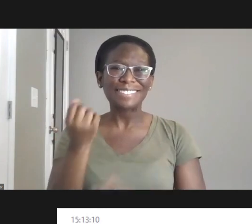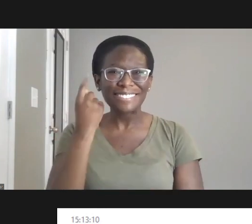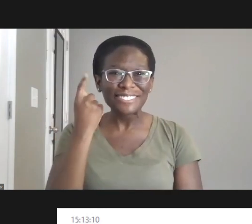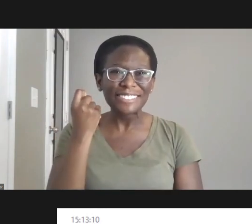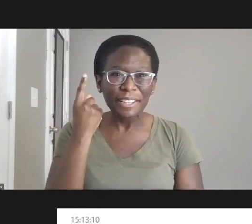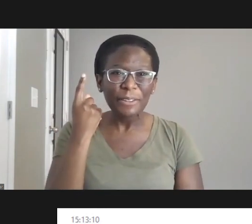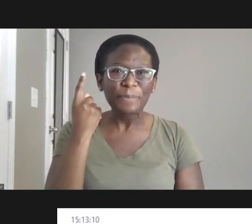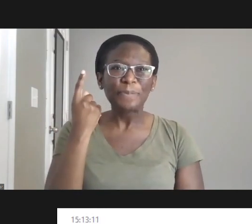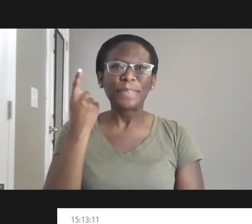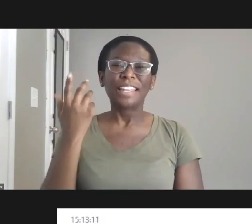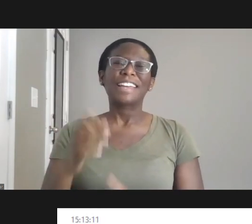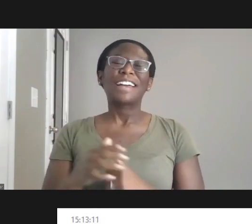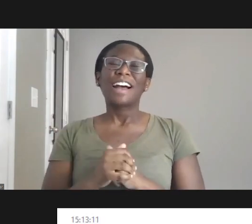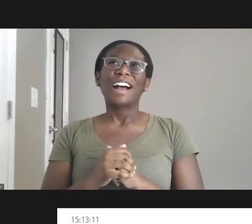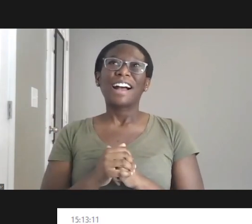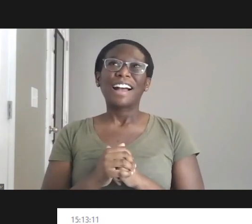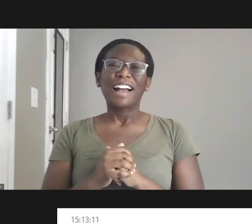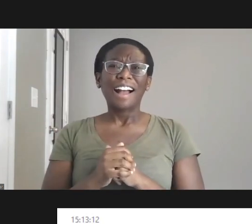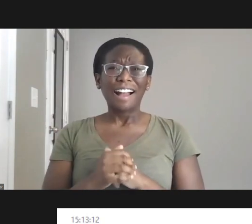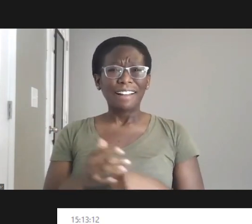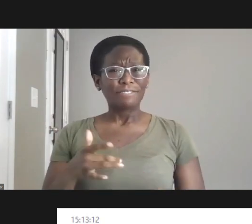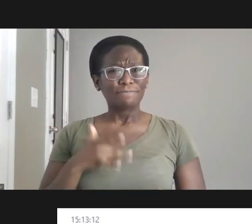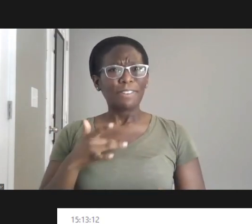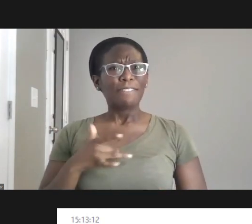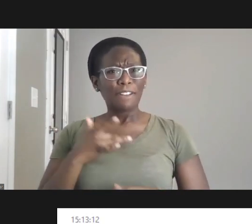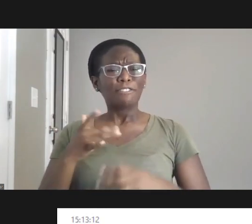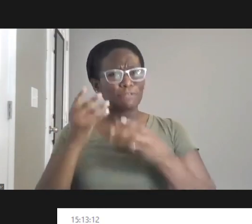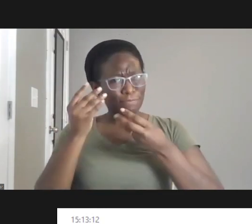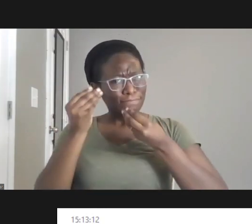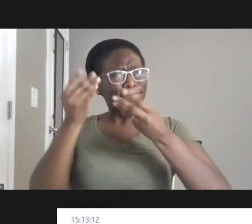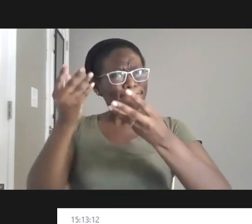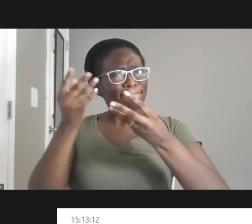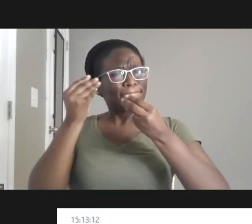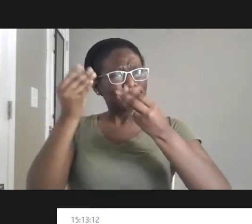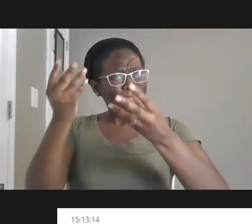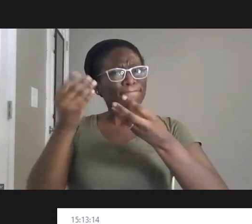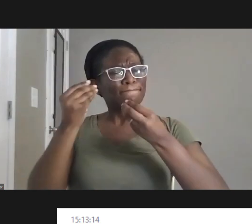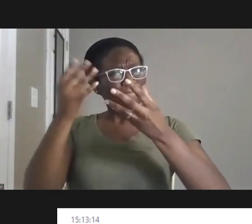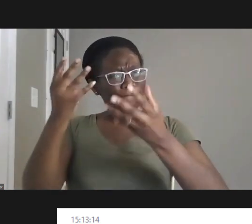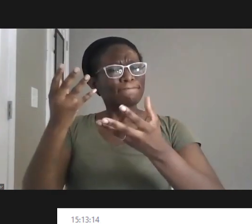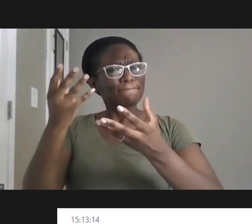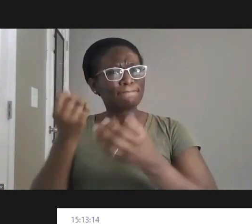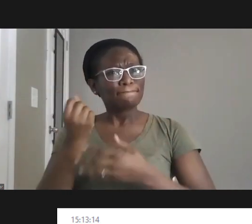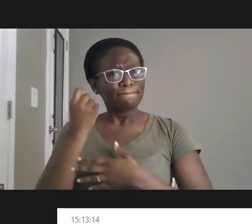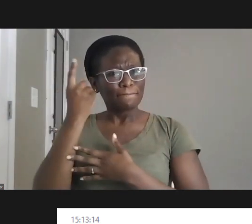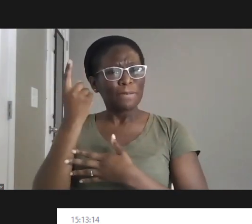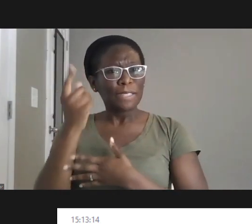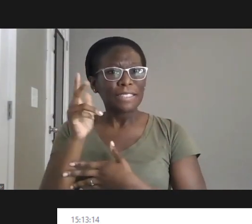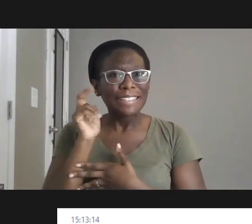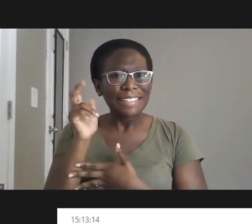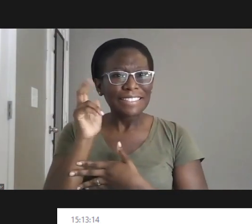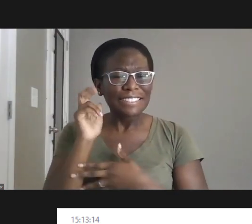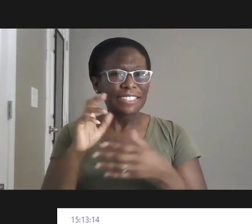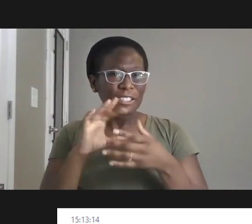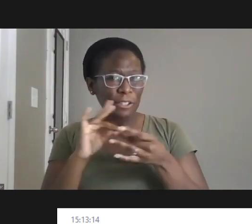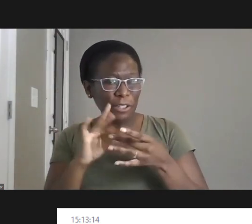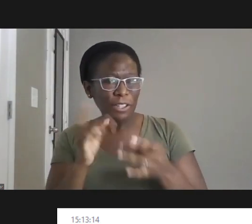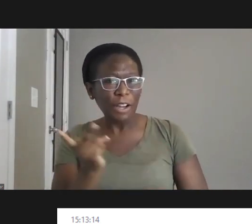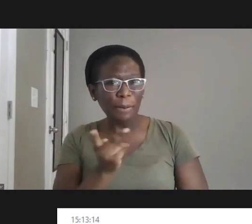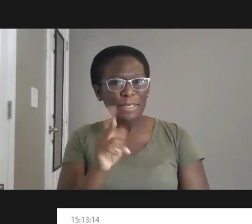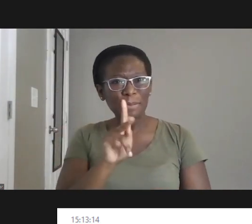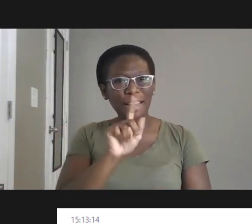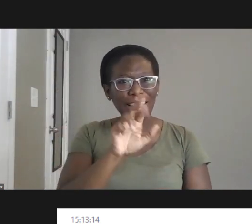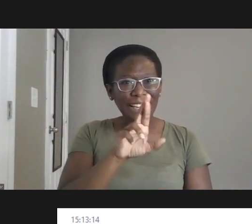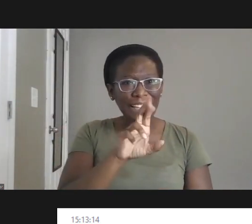while it was very informative to listen to the comments by Karen and Dr. Miles about